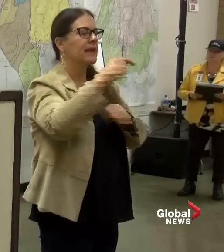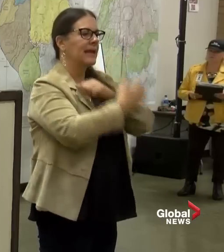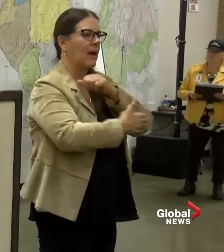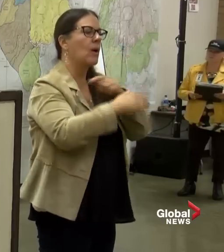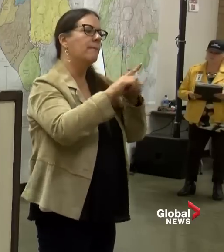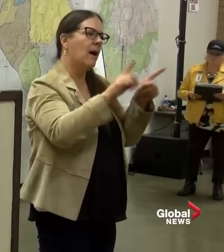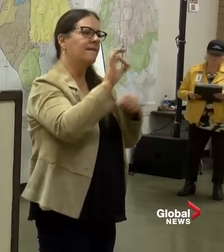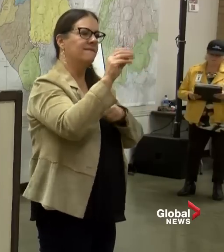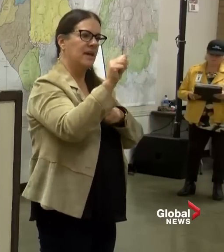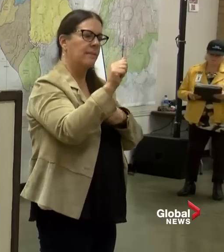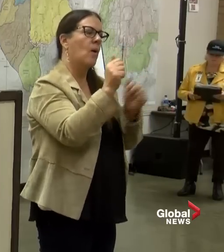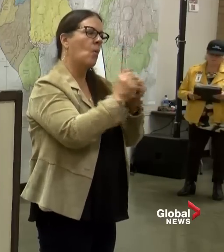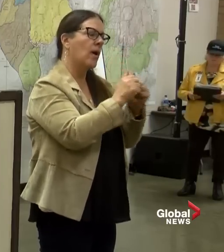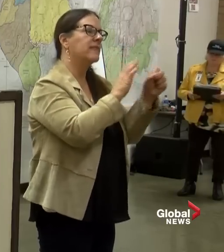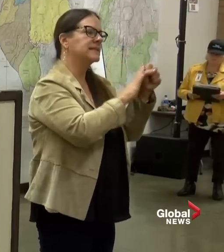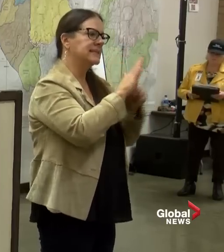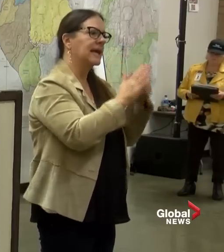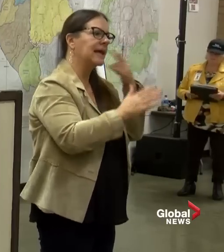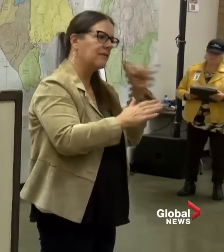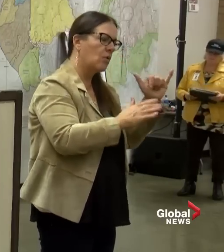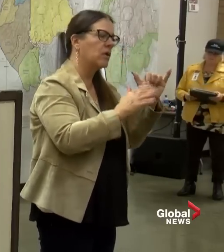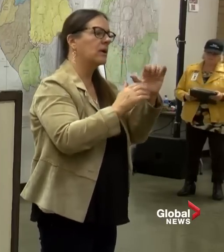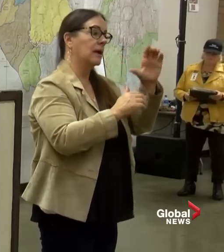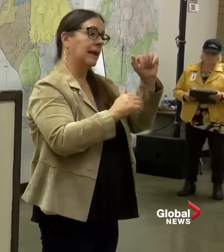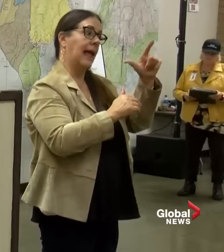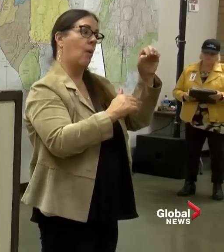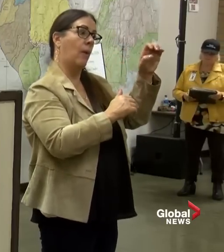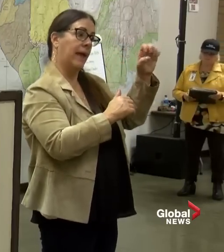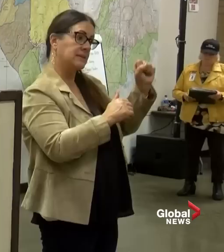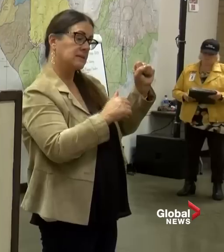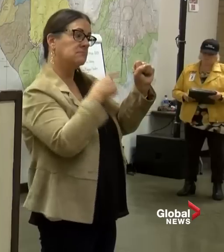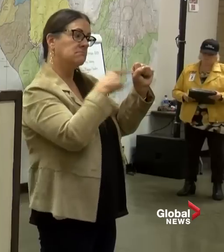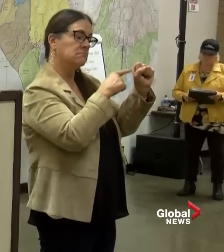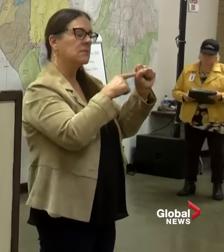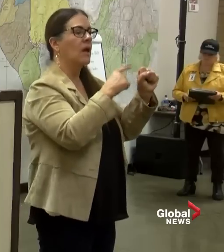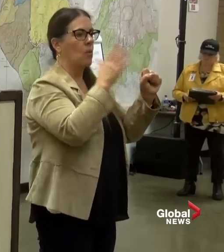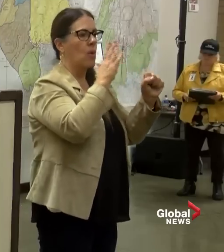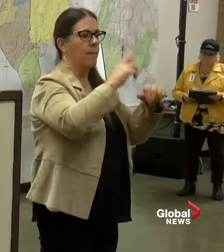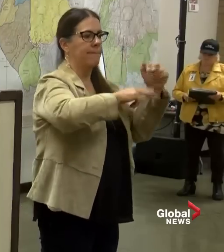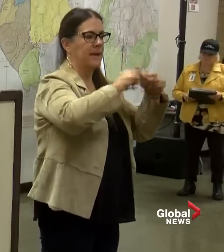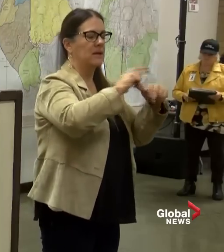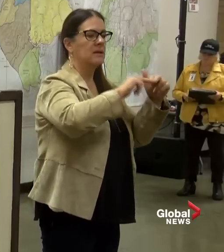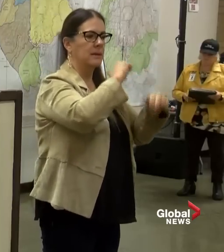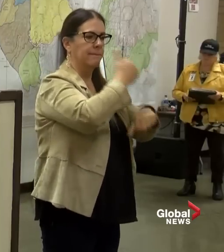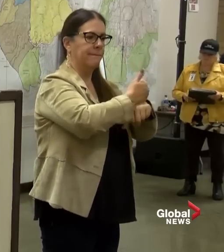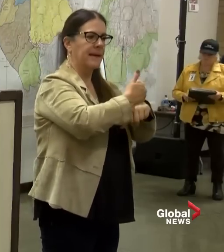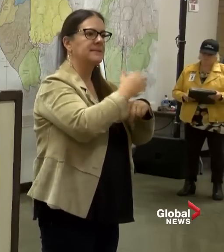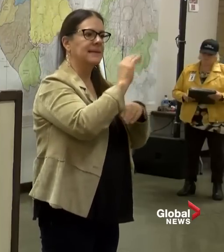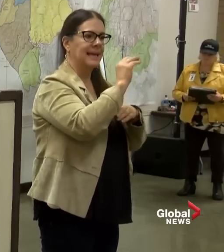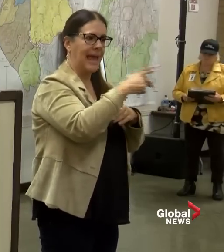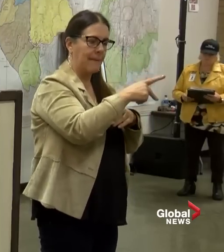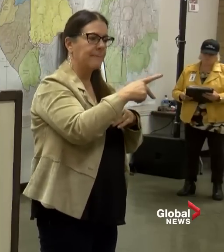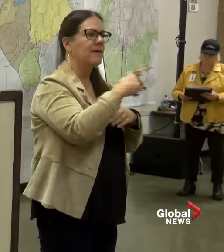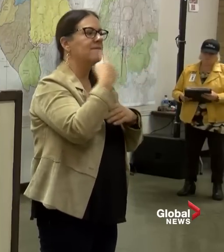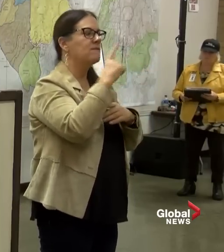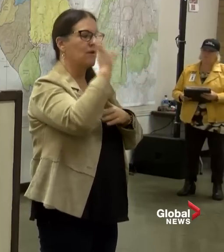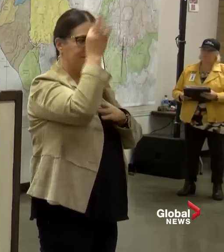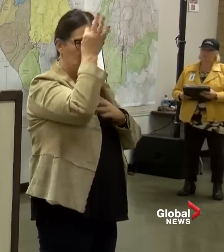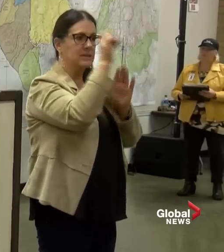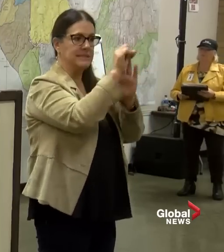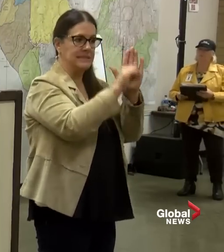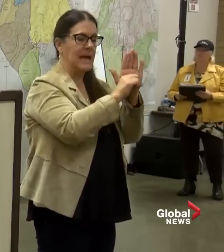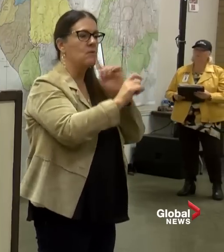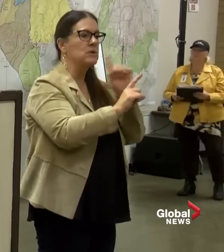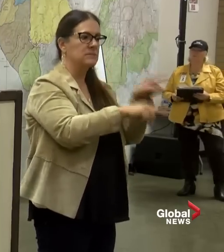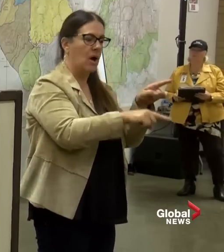FEMA, along with state, Cal OES, they are building a base camp for federal, state responders,